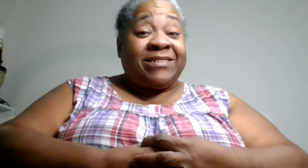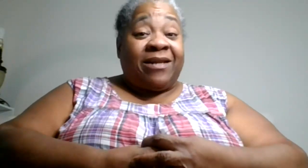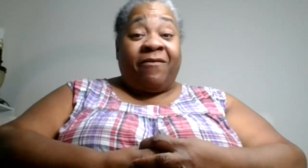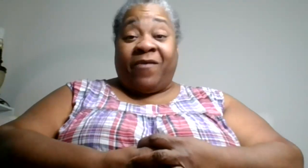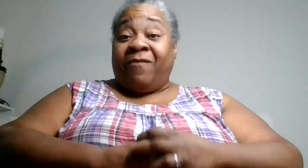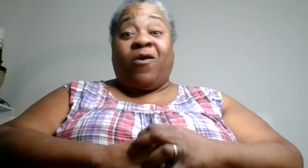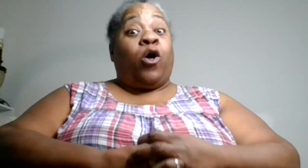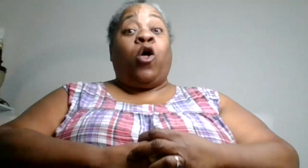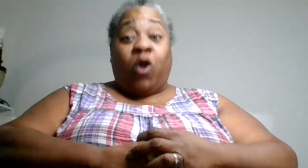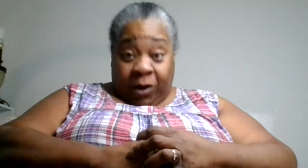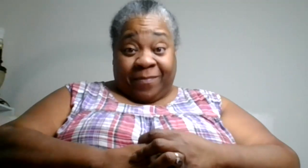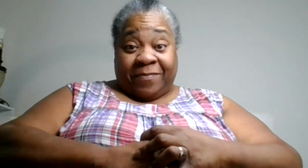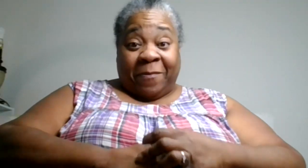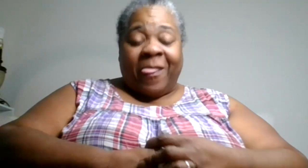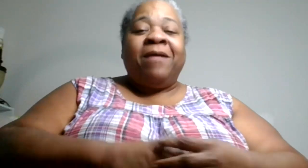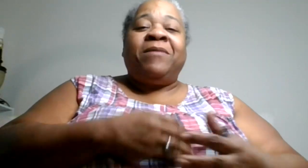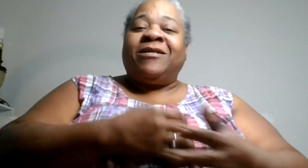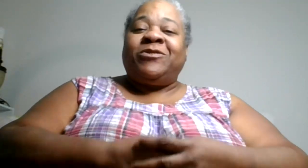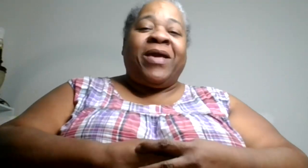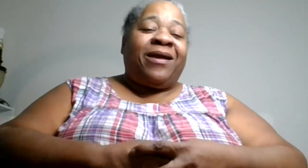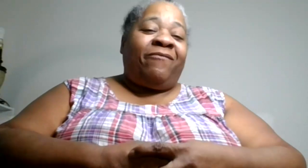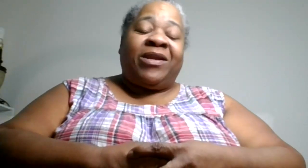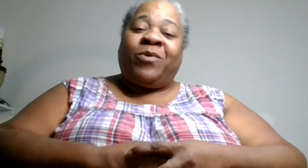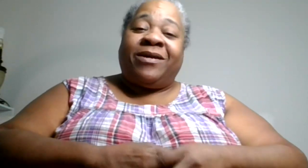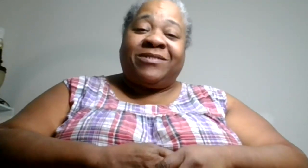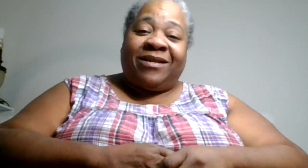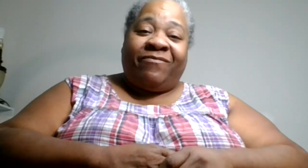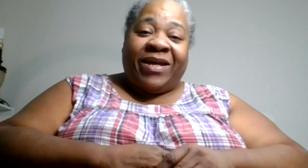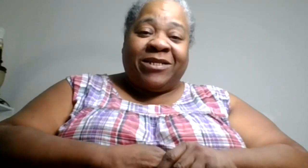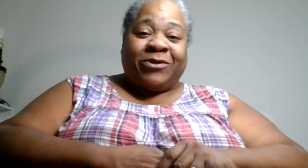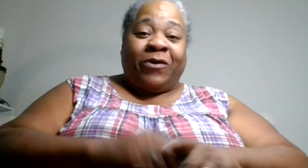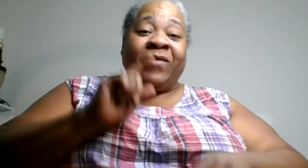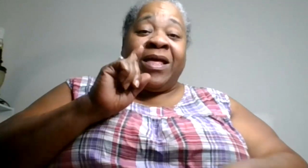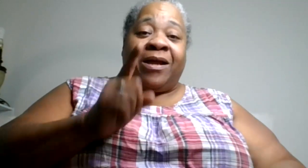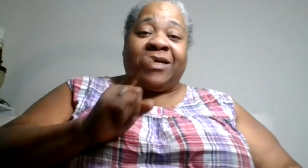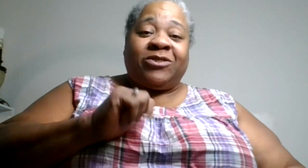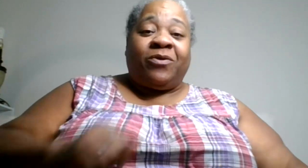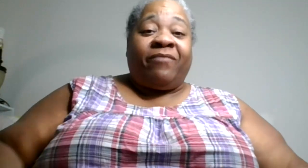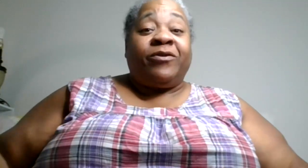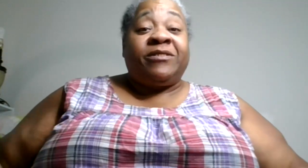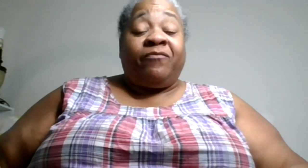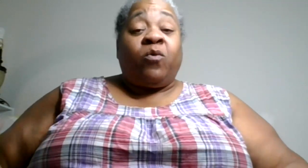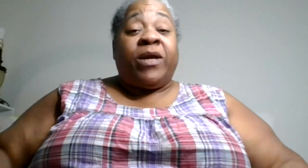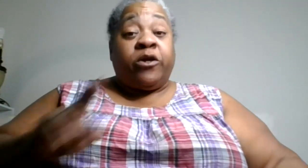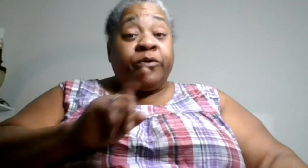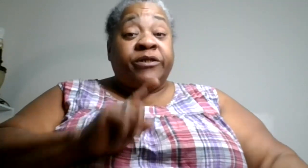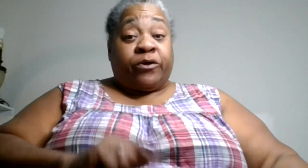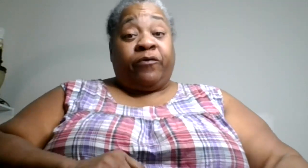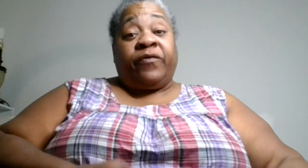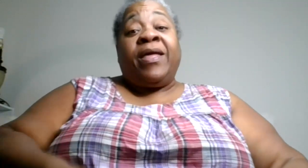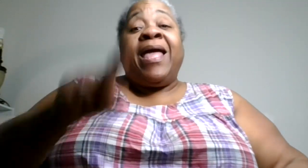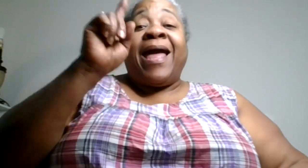love of all, because you can't give anyone else the love they deserve unless you love yourself the way you deserve, and